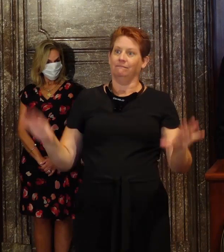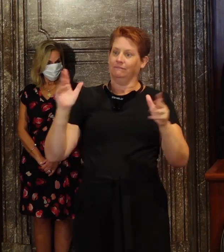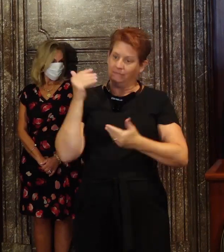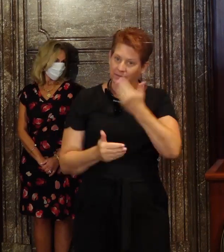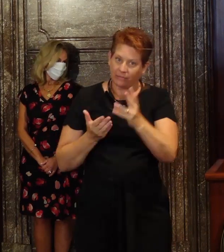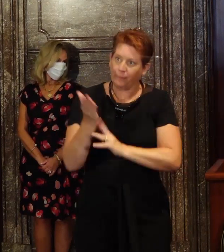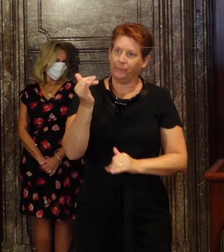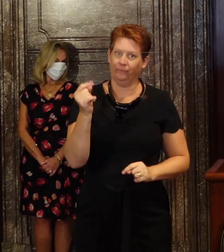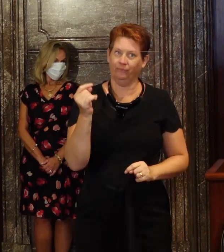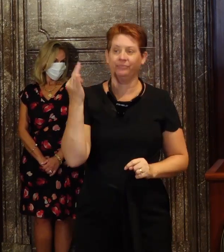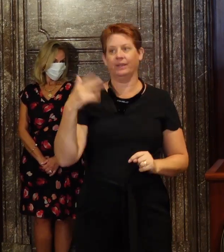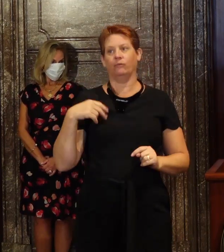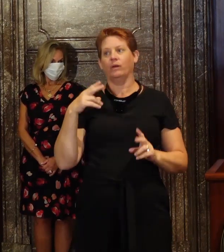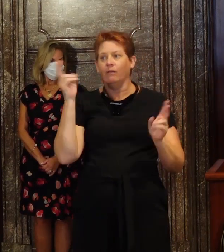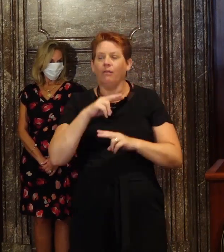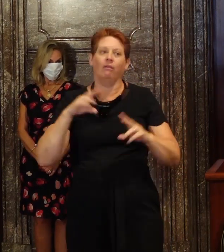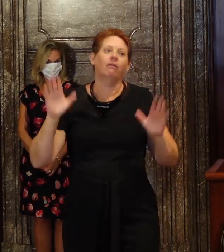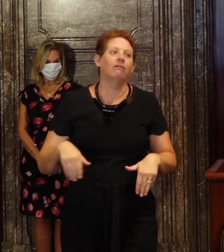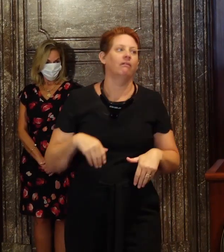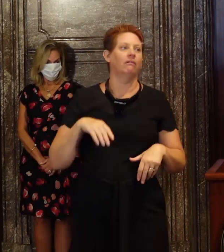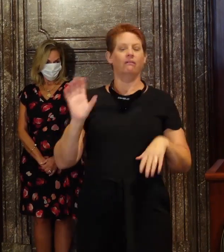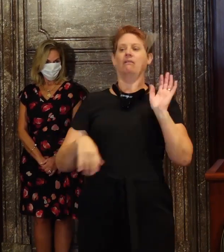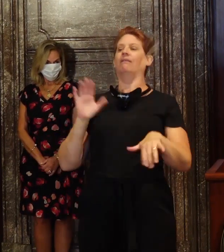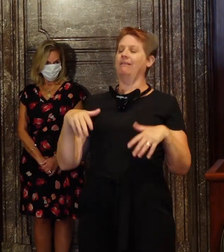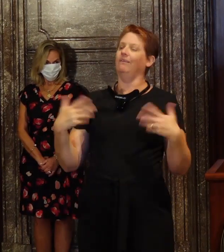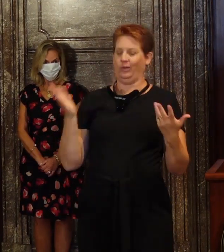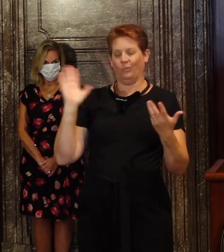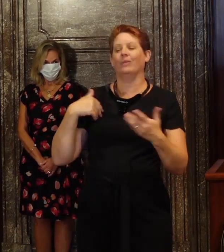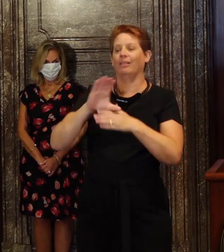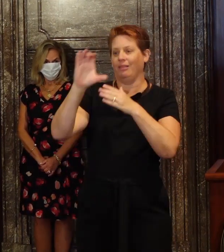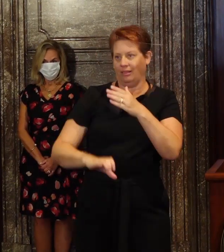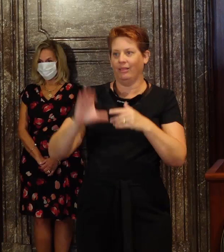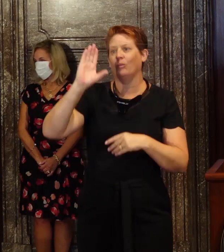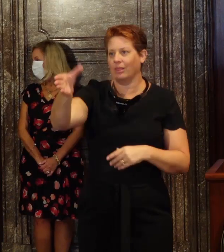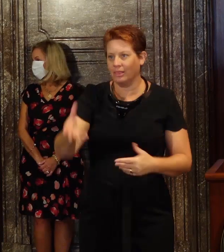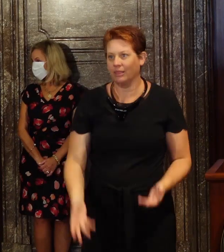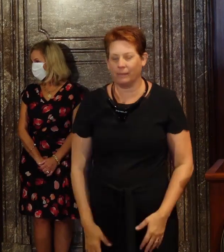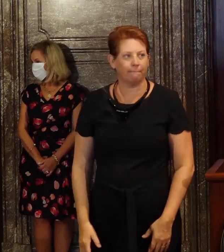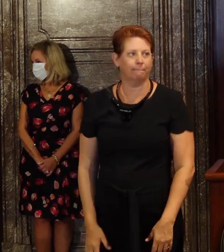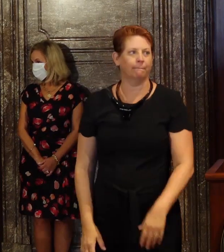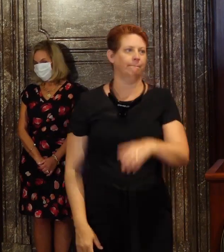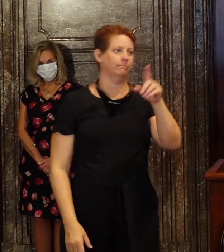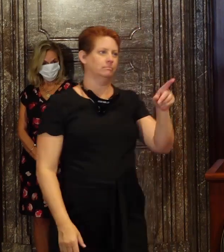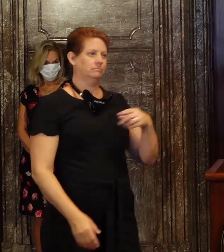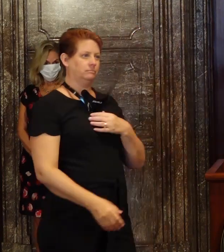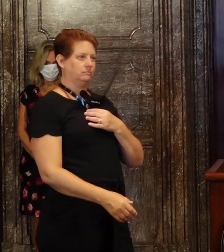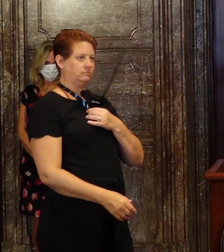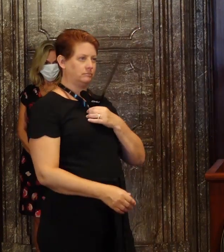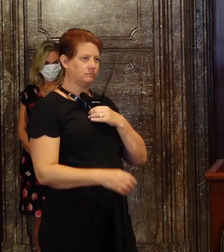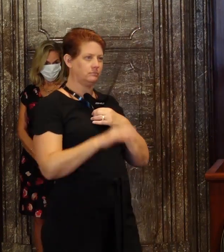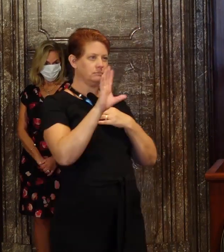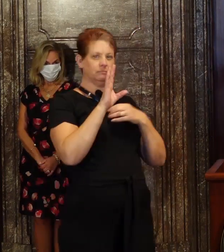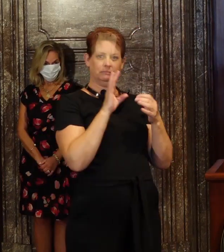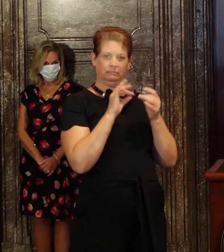are careless or reckless, then there'll be consequences. Yes, ma'am. Over here. The mention of testing